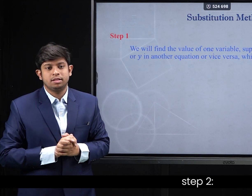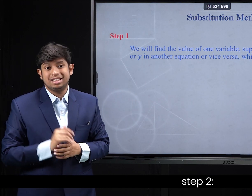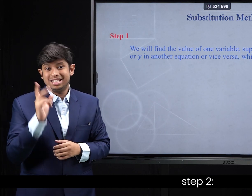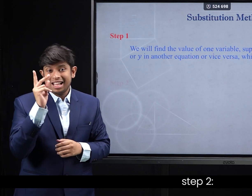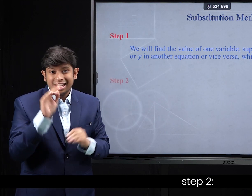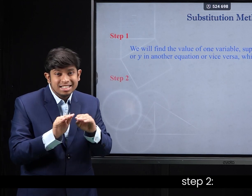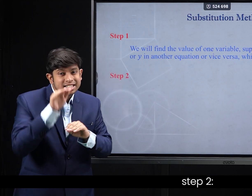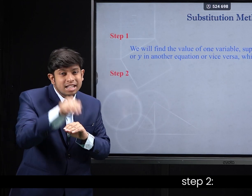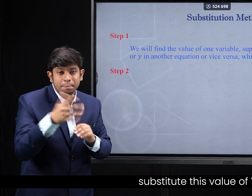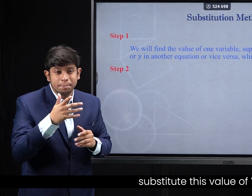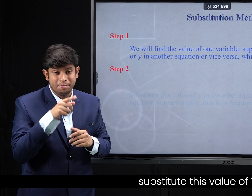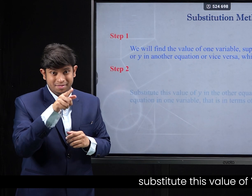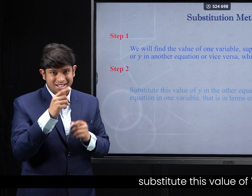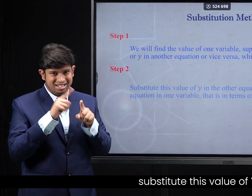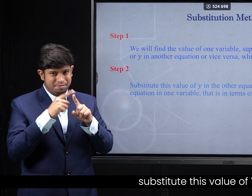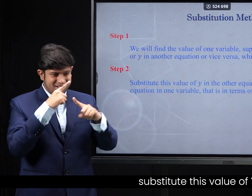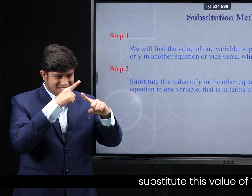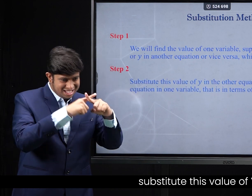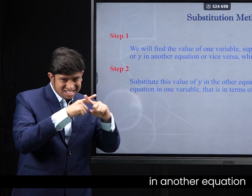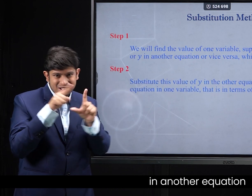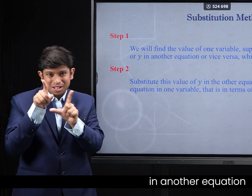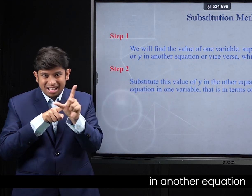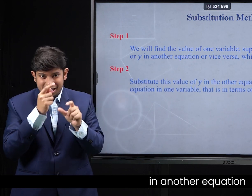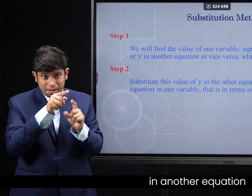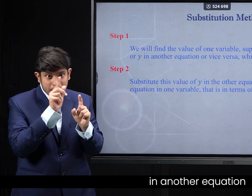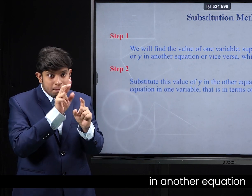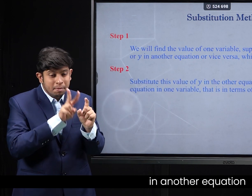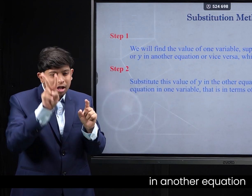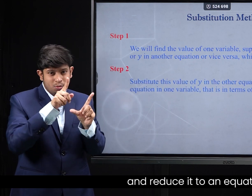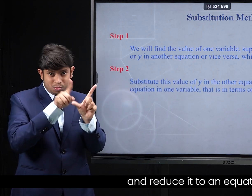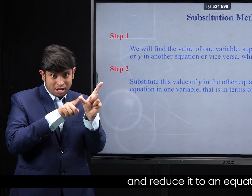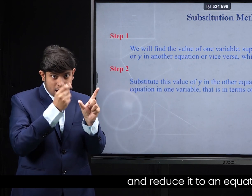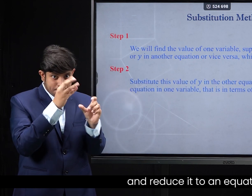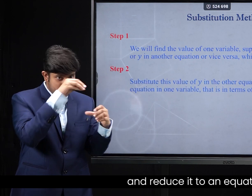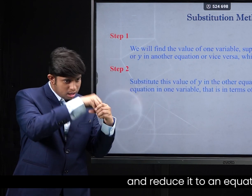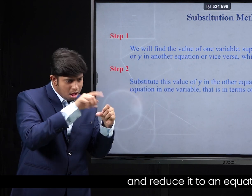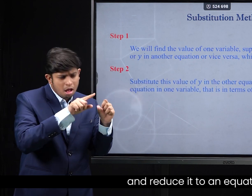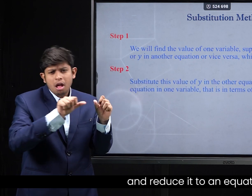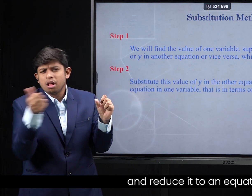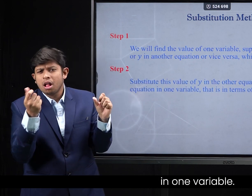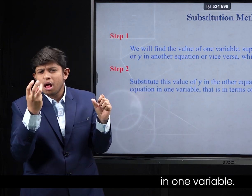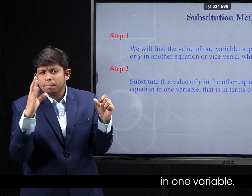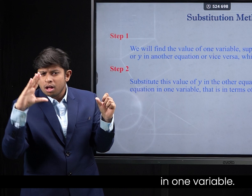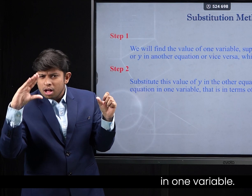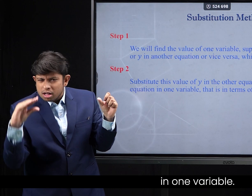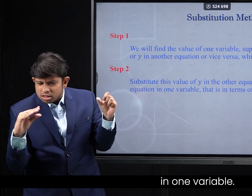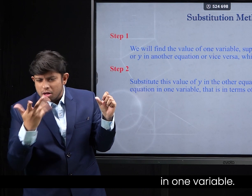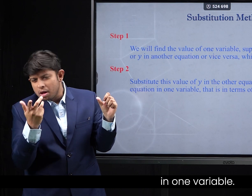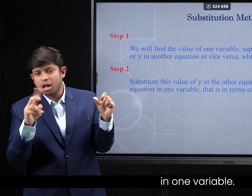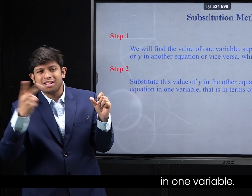Step 2. Substitute this value of y in another equation and reduce it to an equation in one variable,